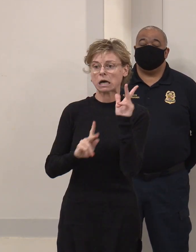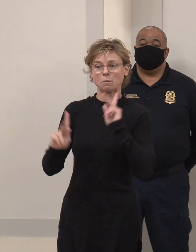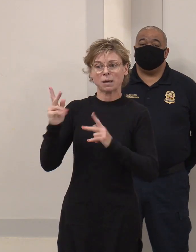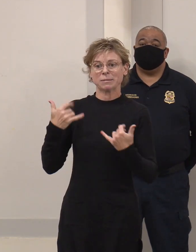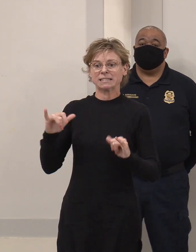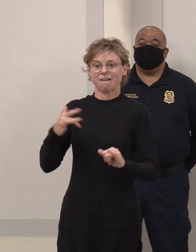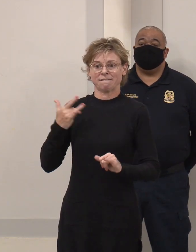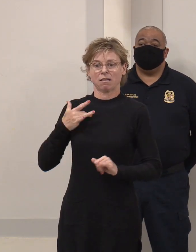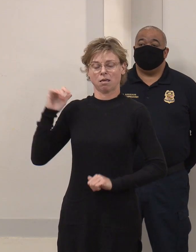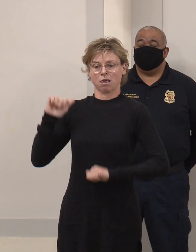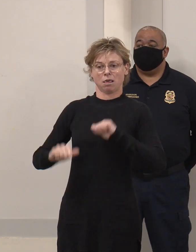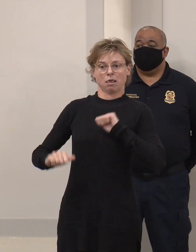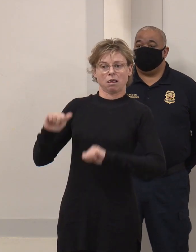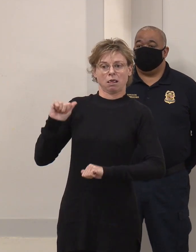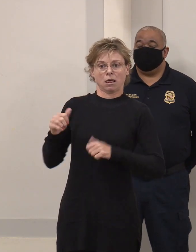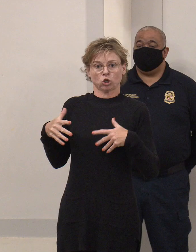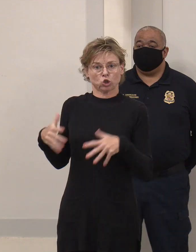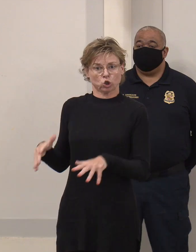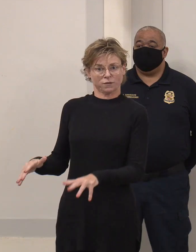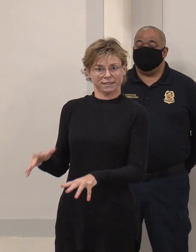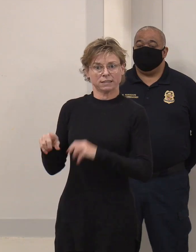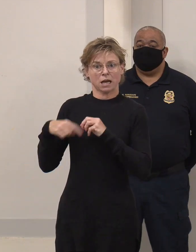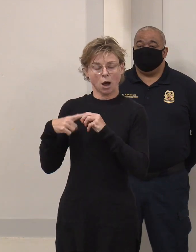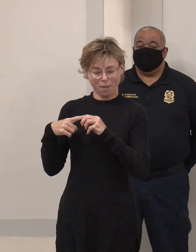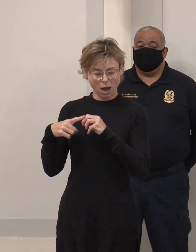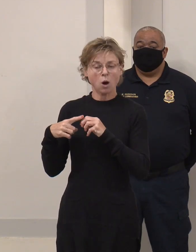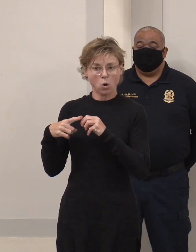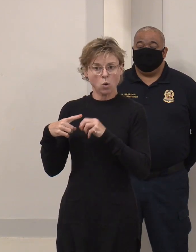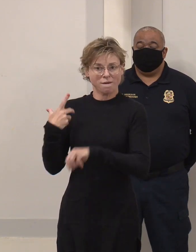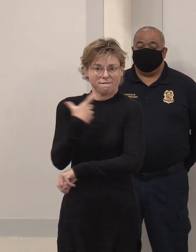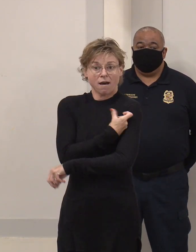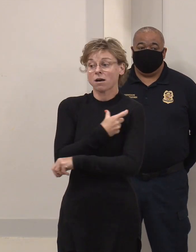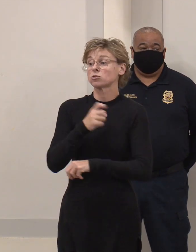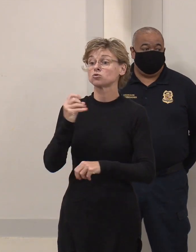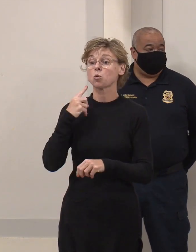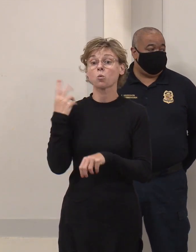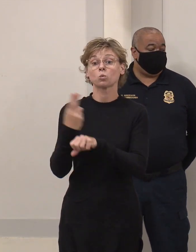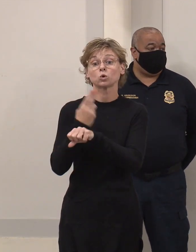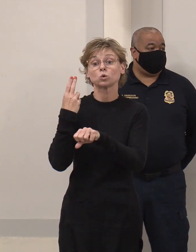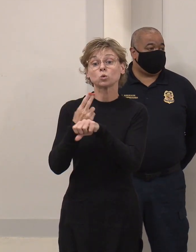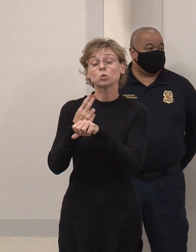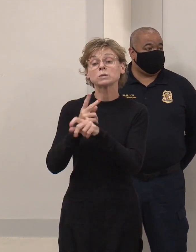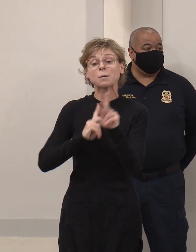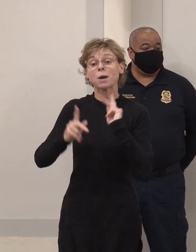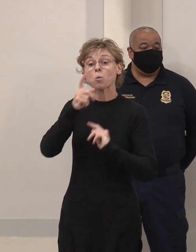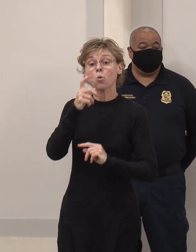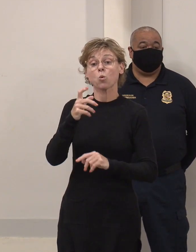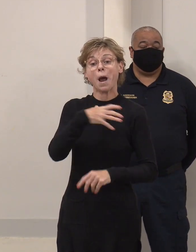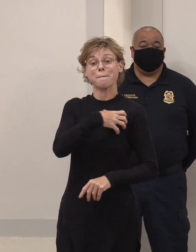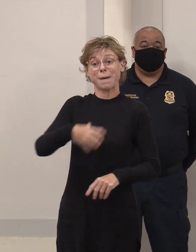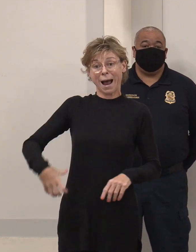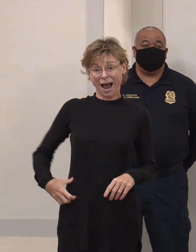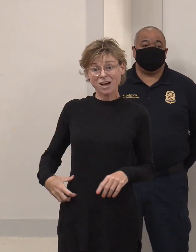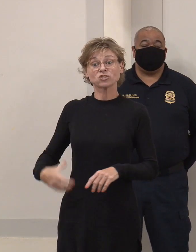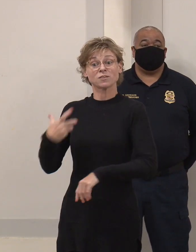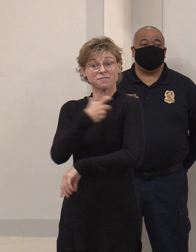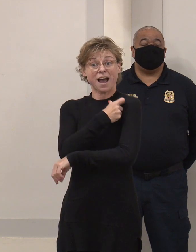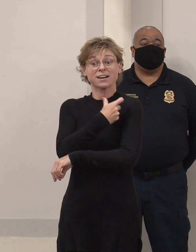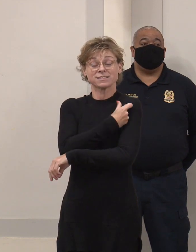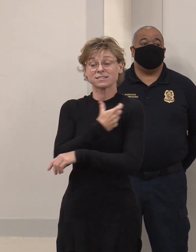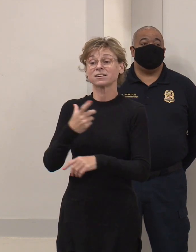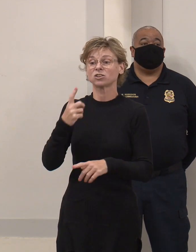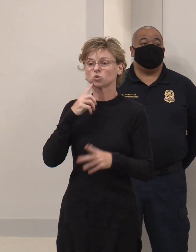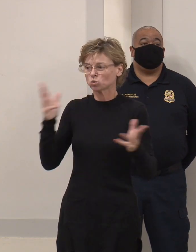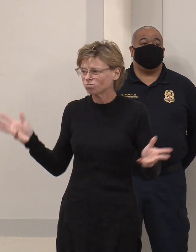hesitant. So we are working through our vaccine ambassadors and other credible messengers to persuade people that getting